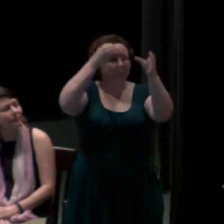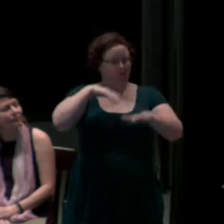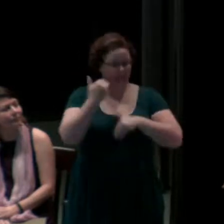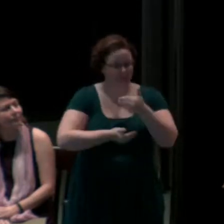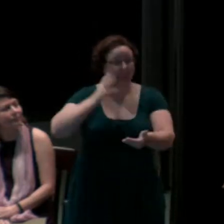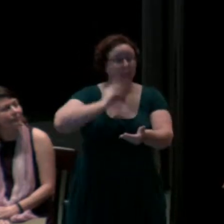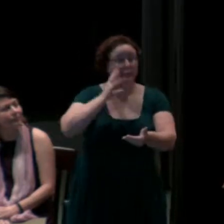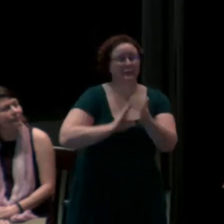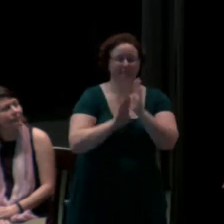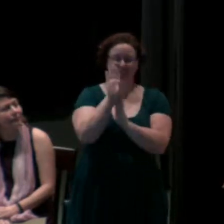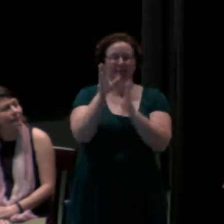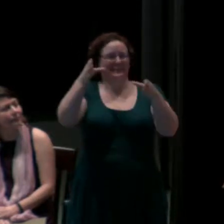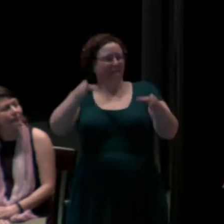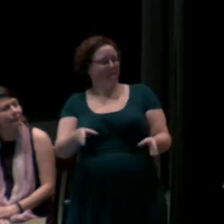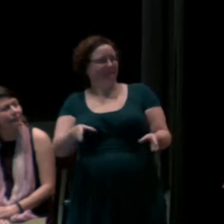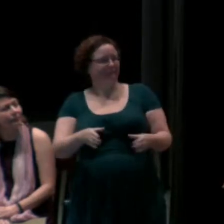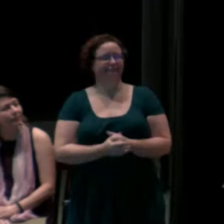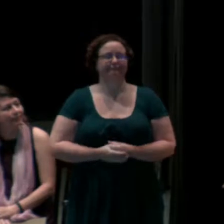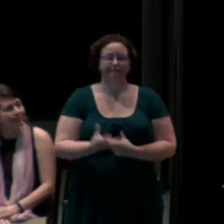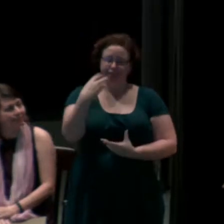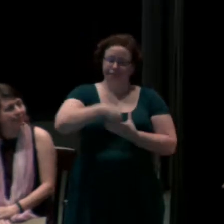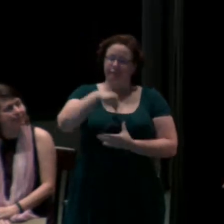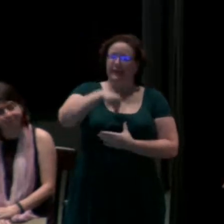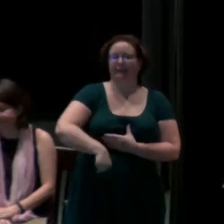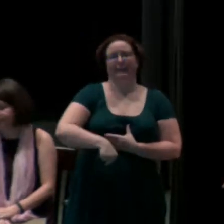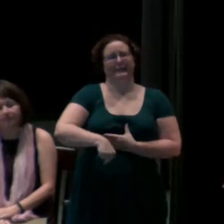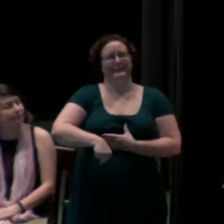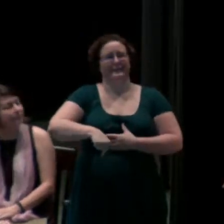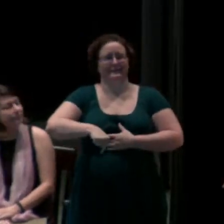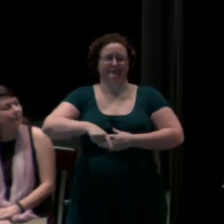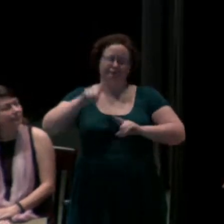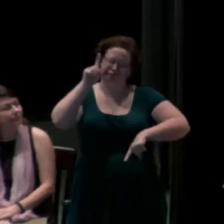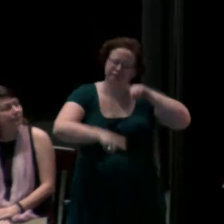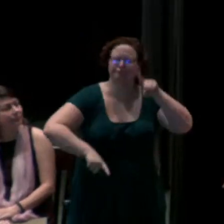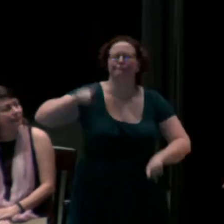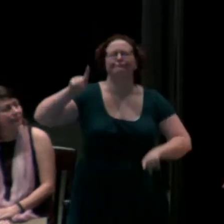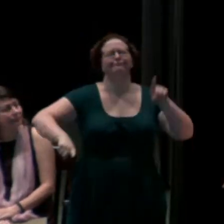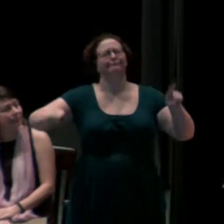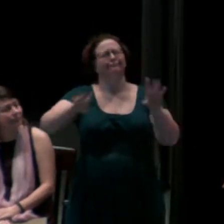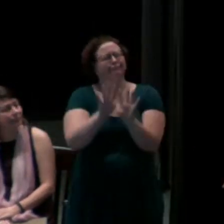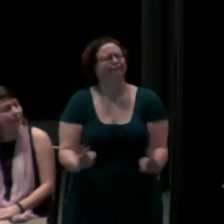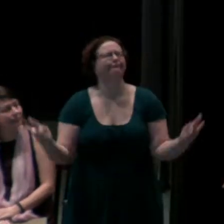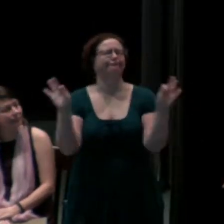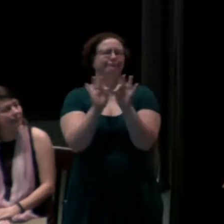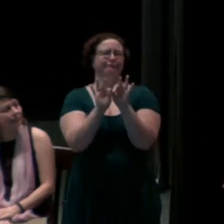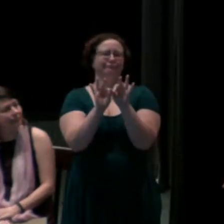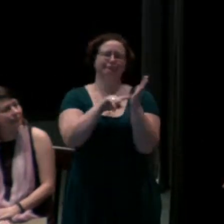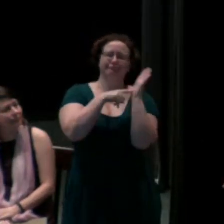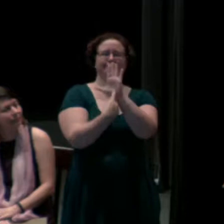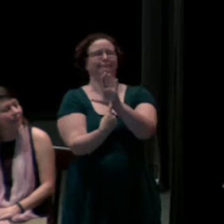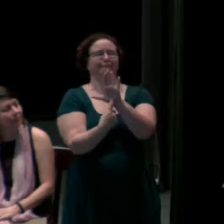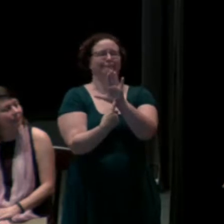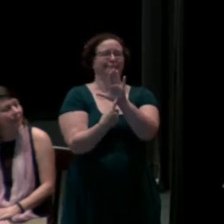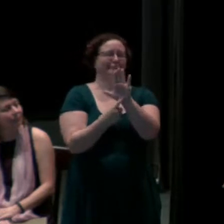your development as an individual within this tapestry of this very diverse and quintessential embodiment of